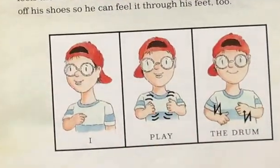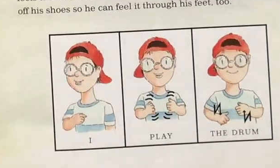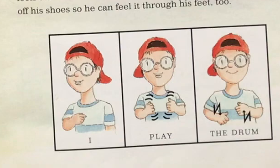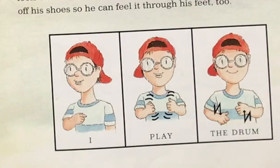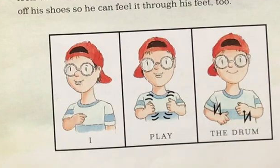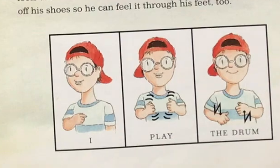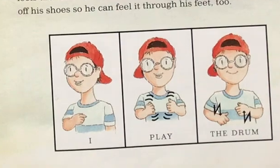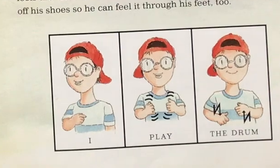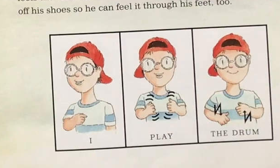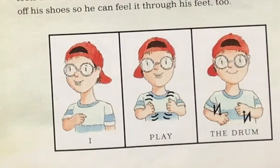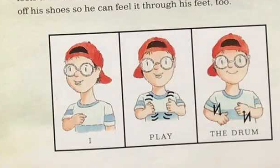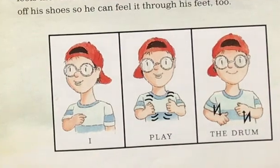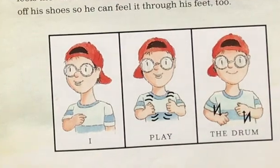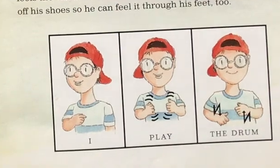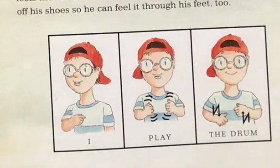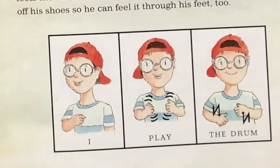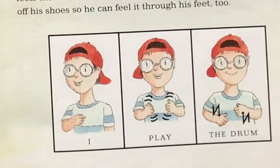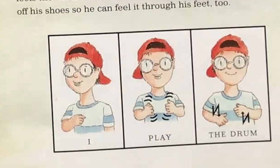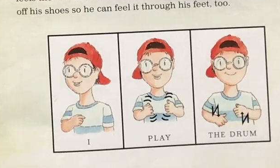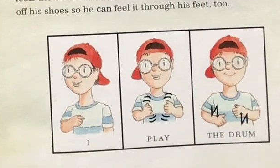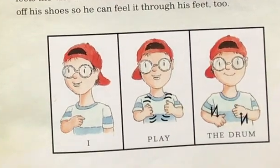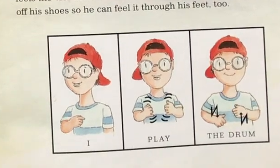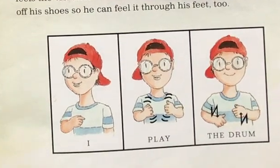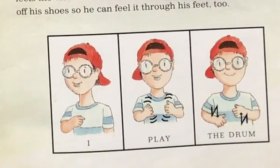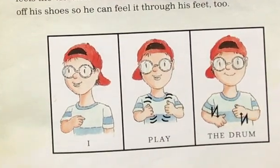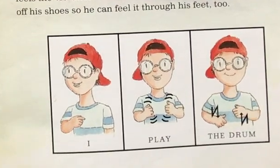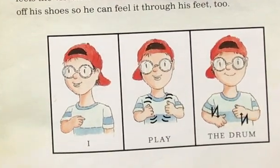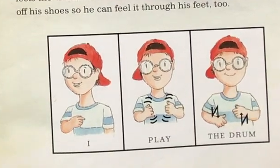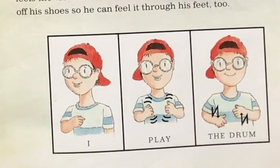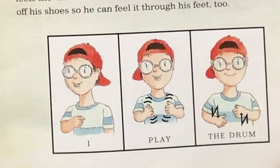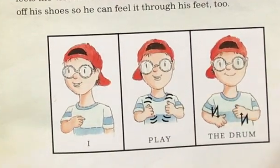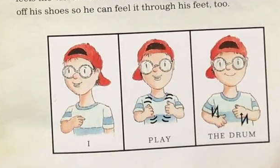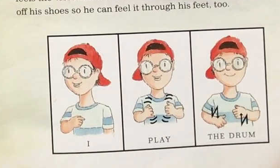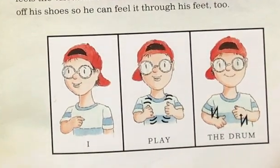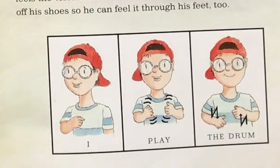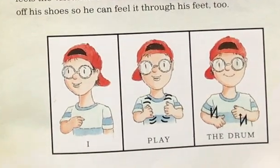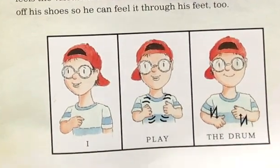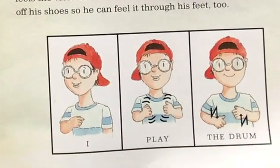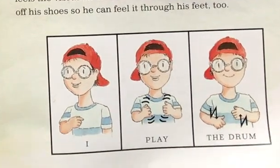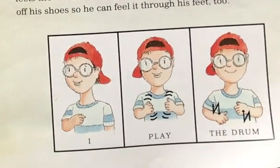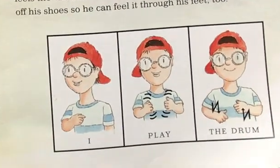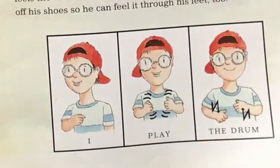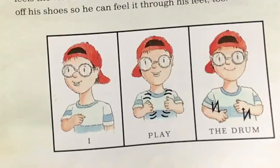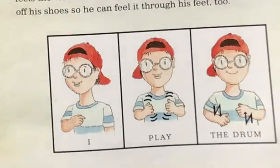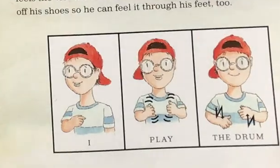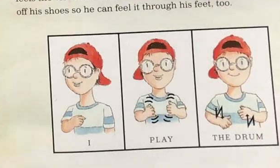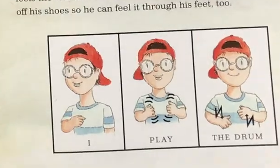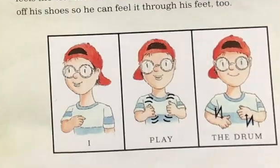Moses plays on his new drum. He can't hear the sounds he is making because he is deaf.